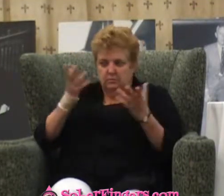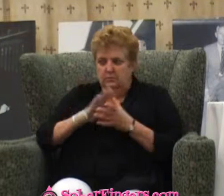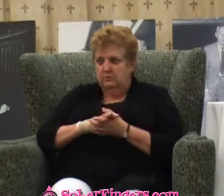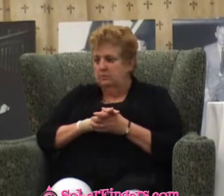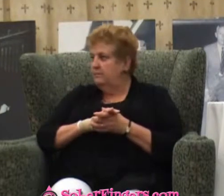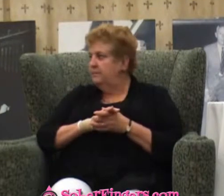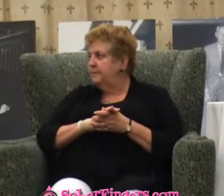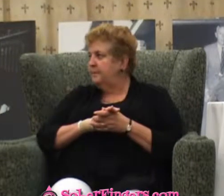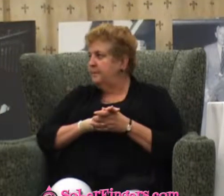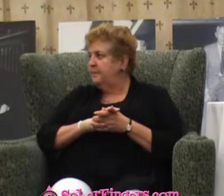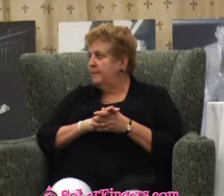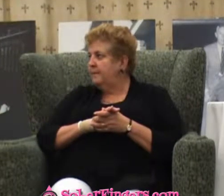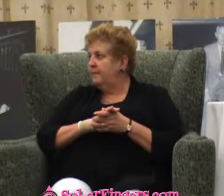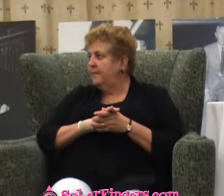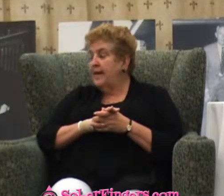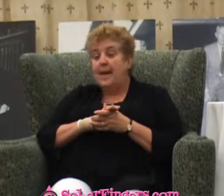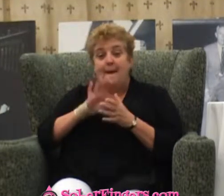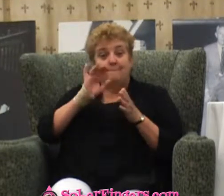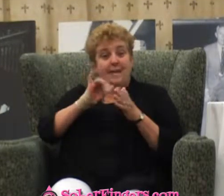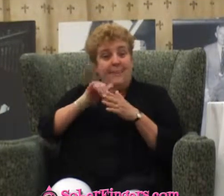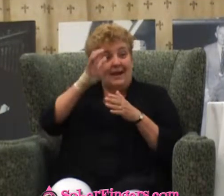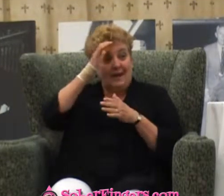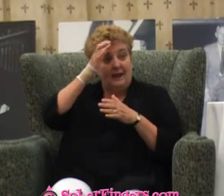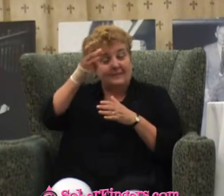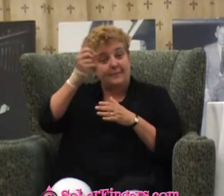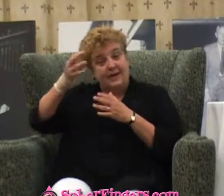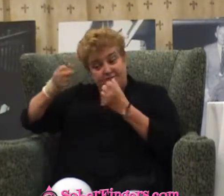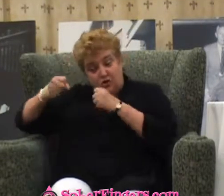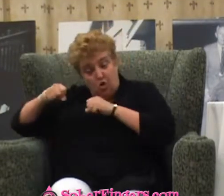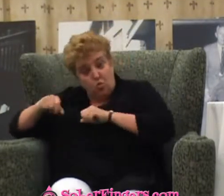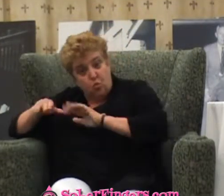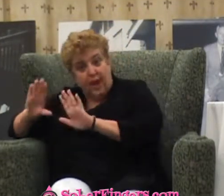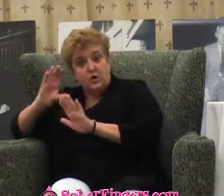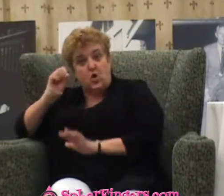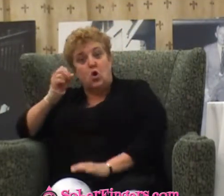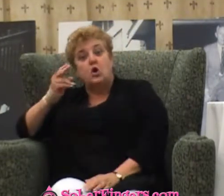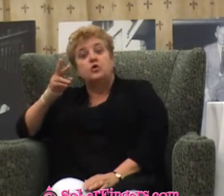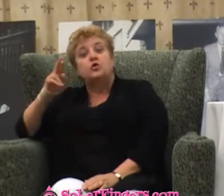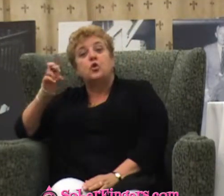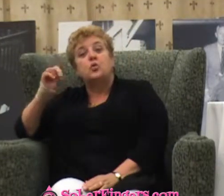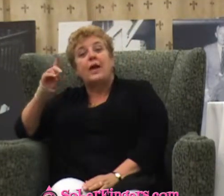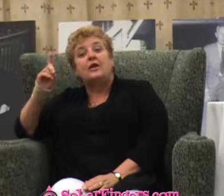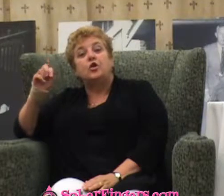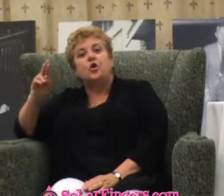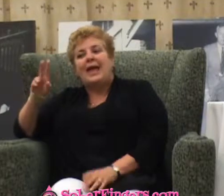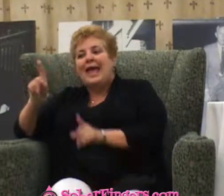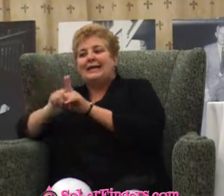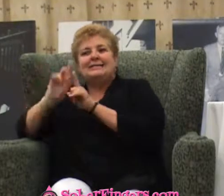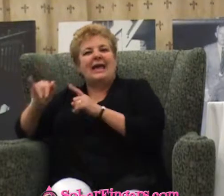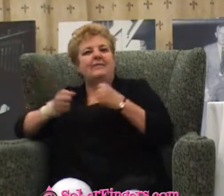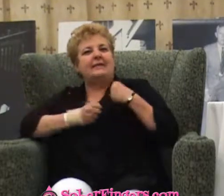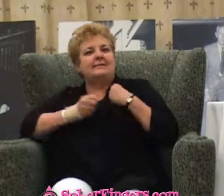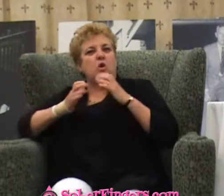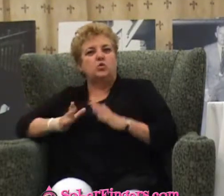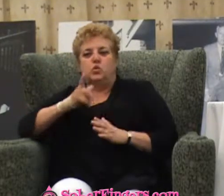But see, that concept of surrender, kind of like that soldier that lays down that rifle, that concept is